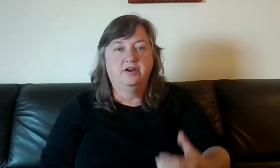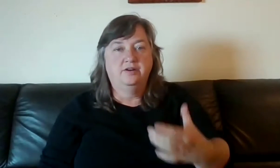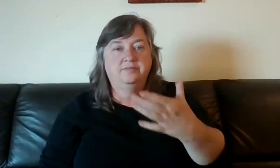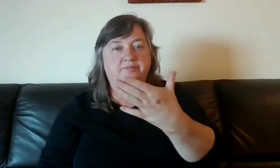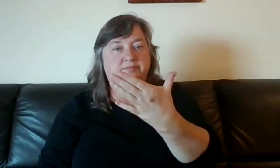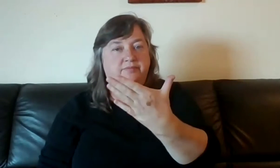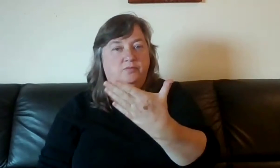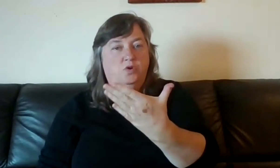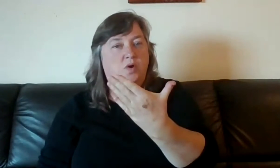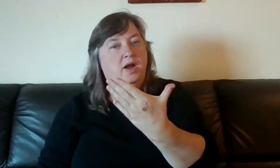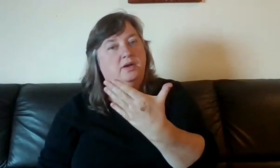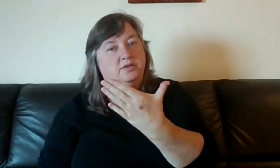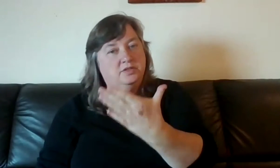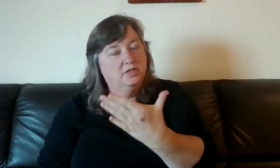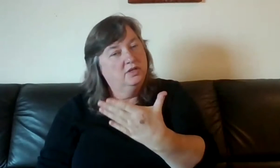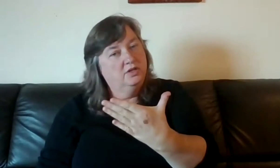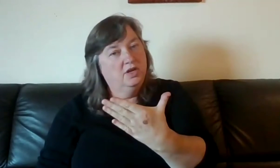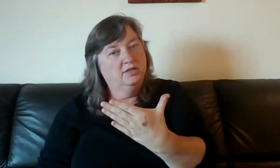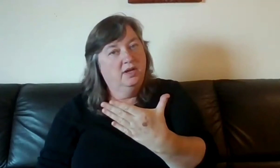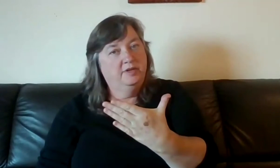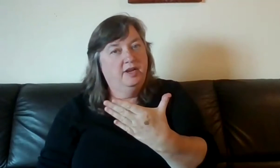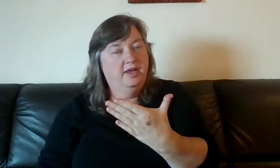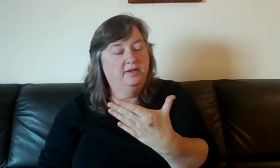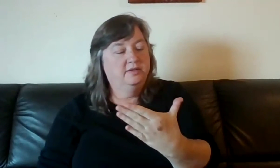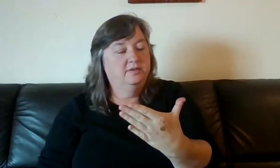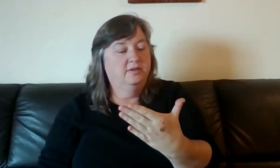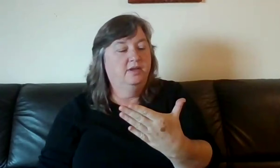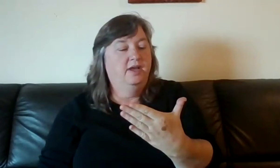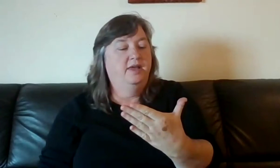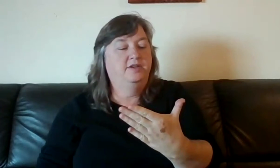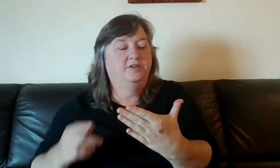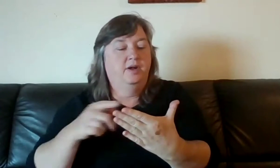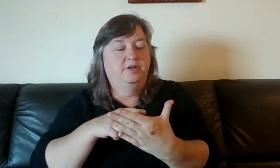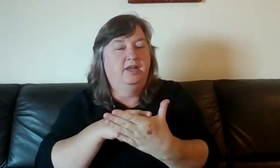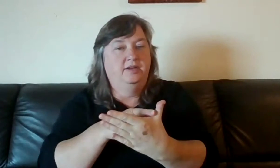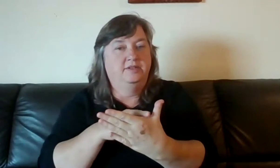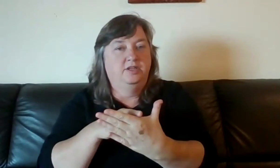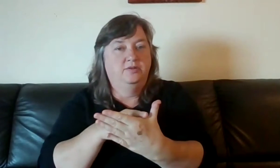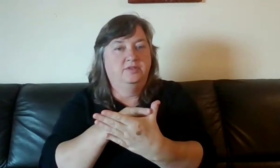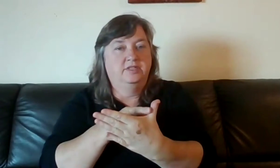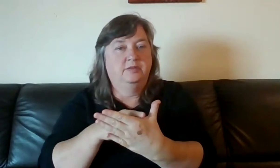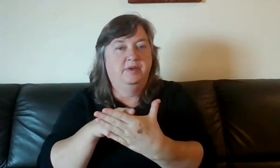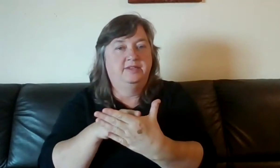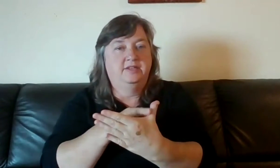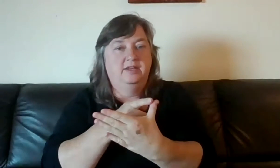Share requires your non-dominant hand, and then your dominant hand is going to use this space in